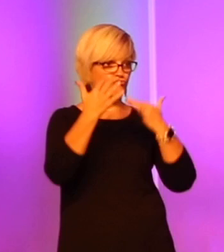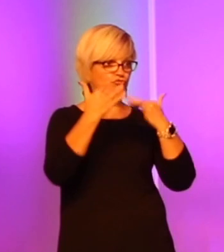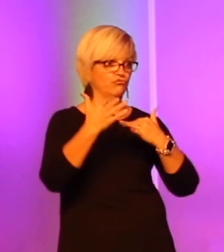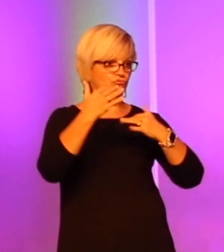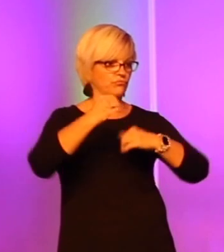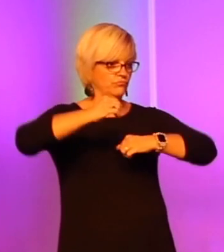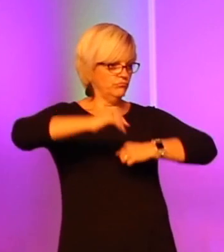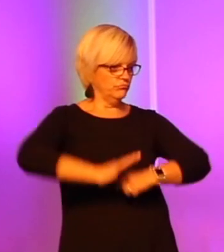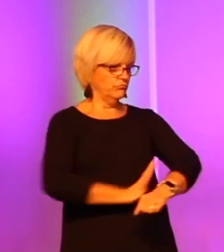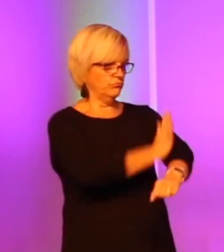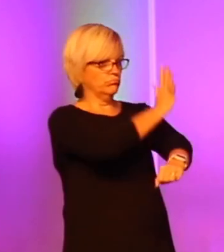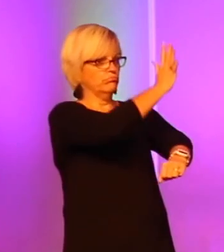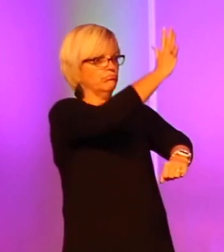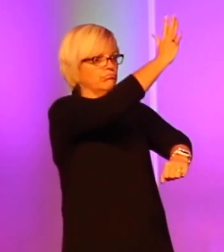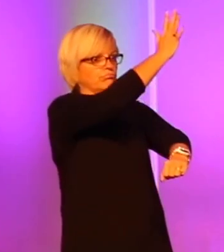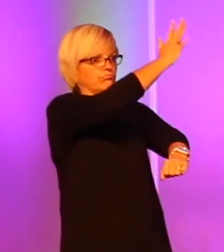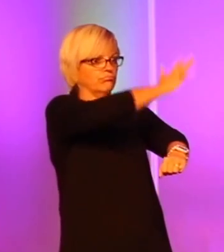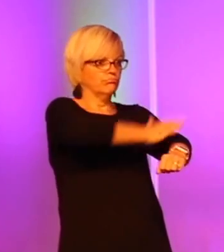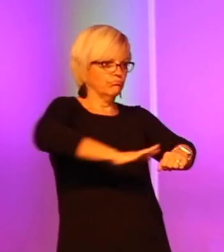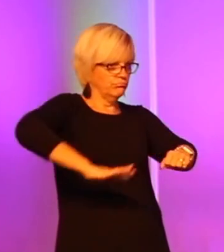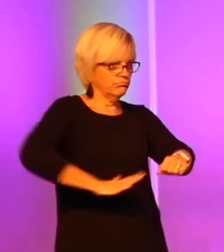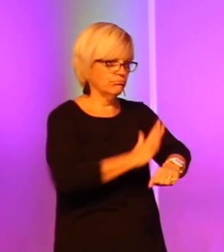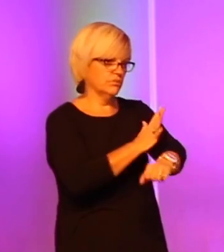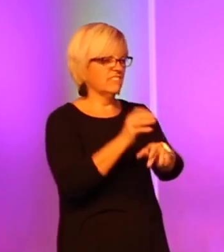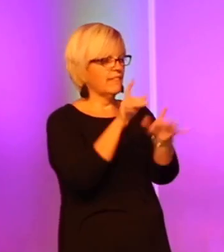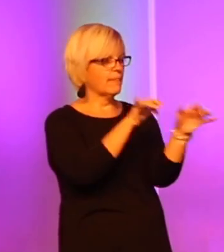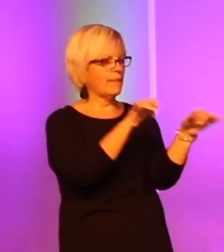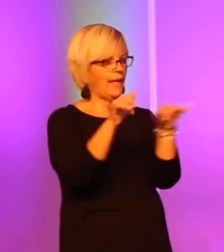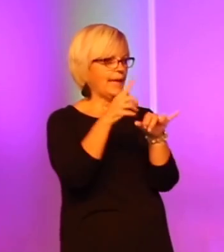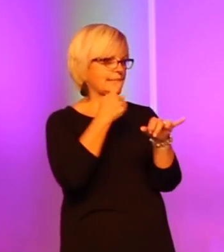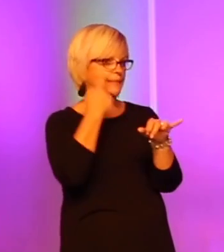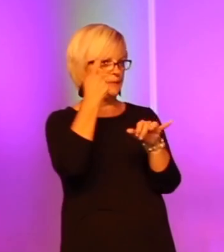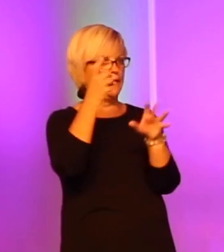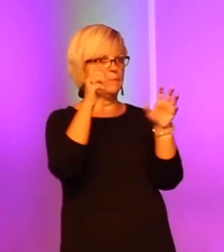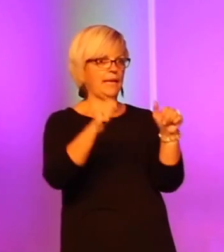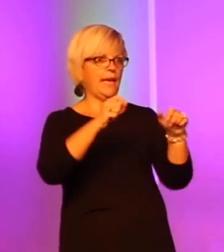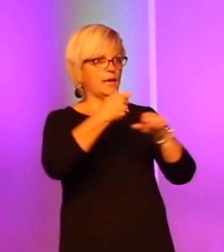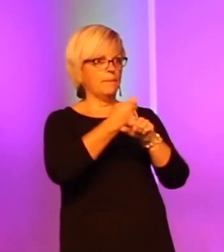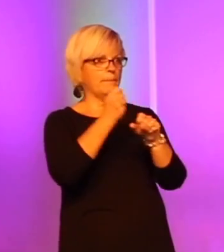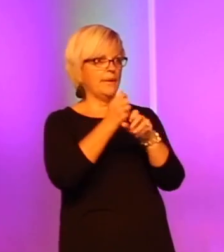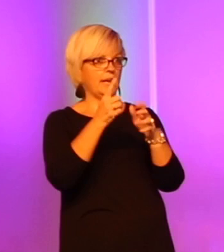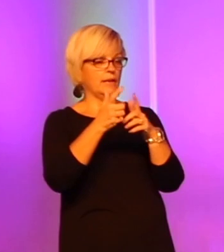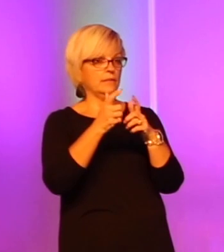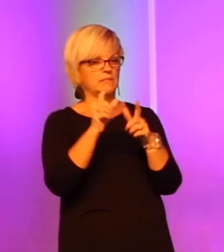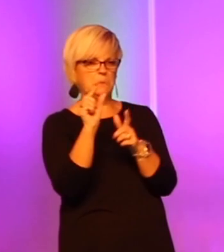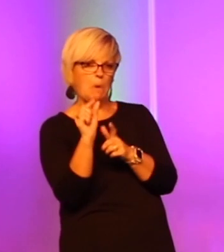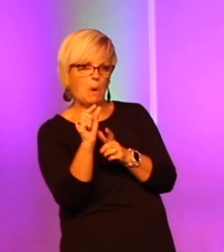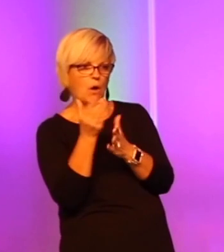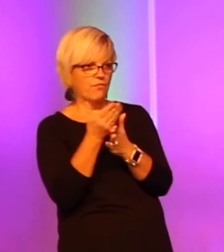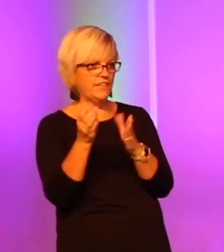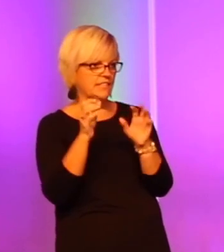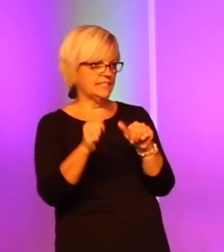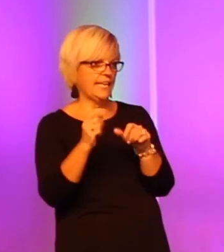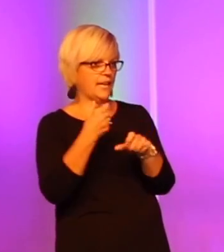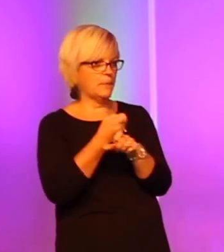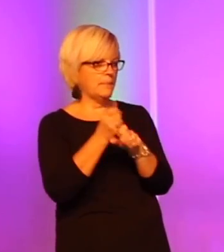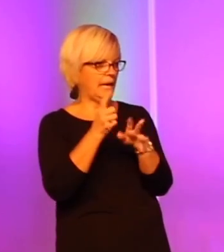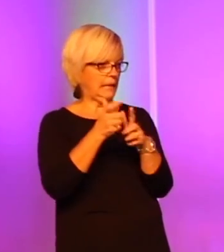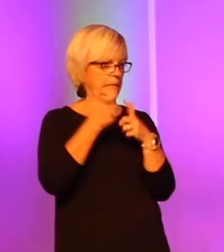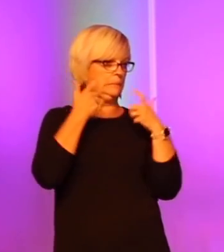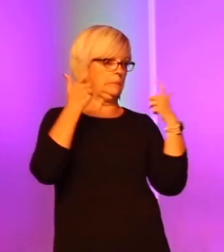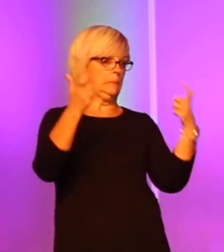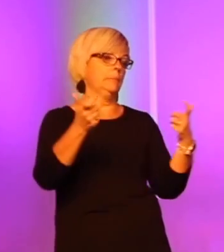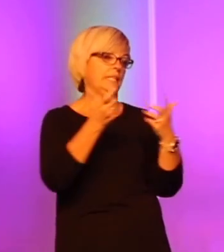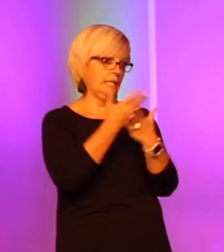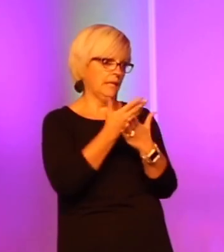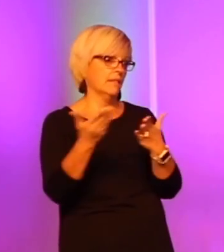long enough create waves. And that creates tsunamis that destroy things. And so our decisions, good or